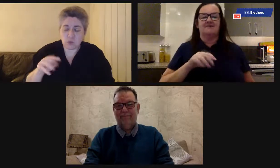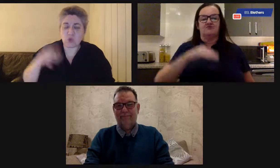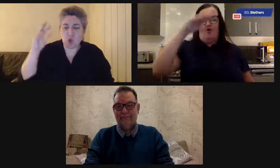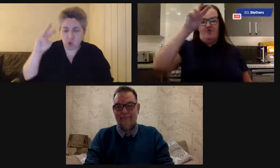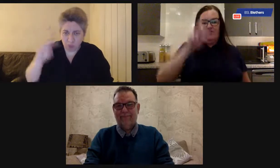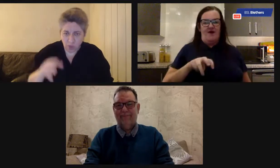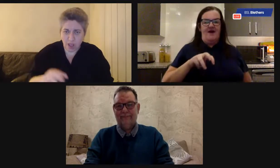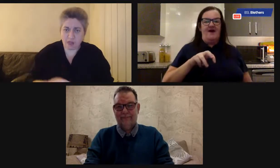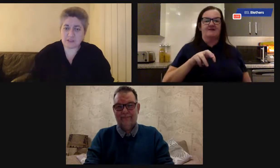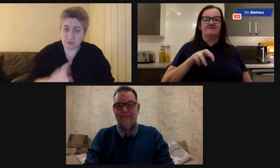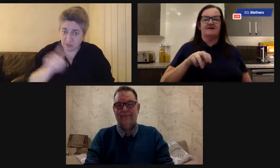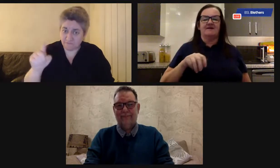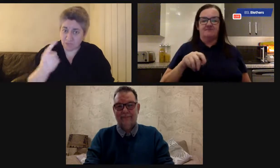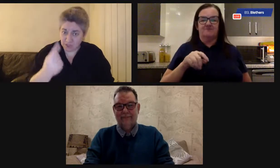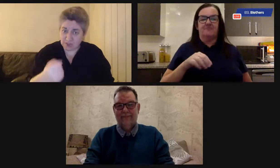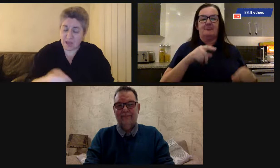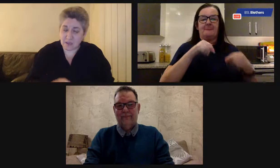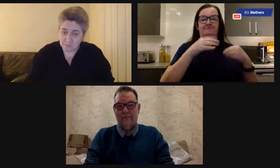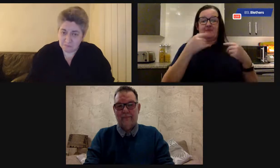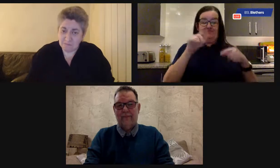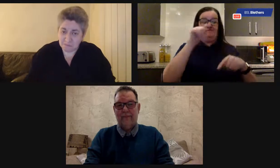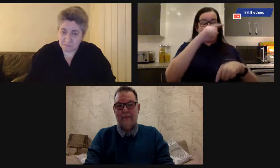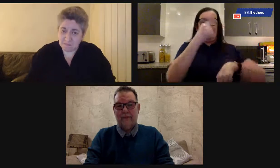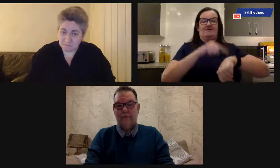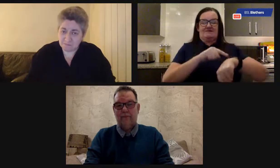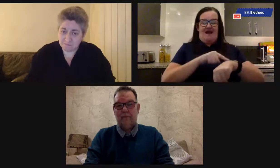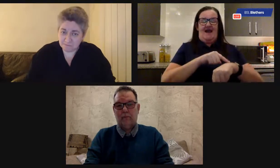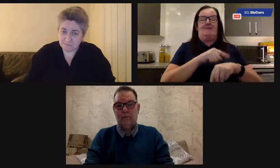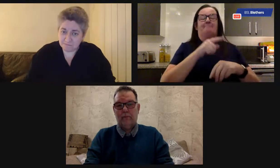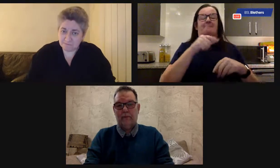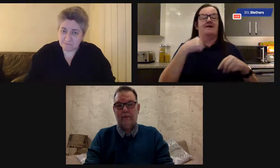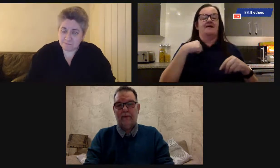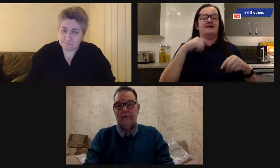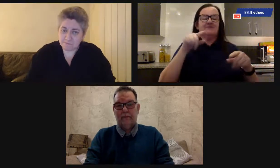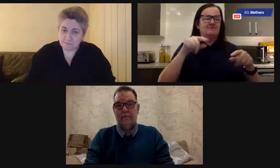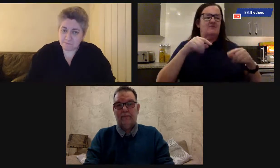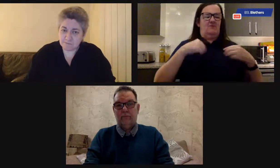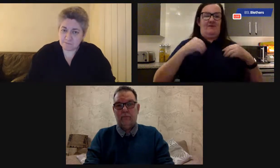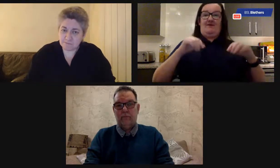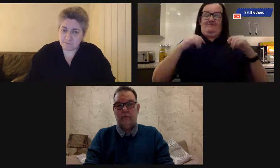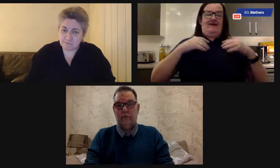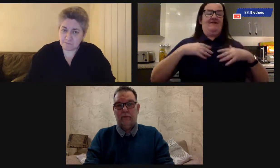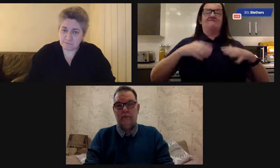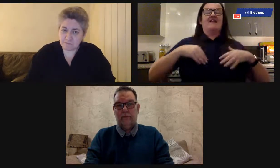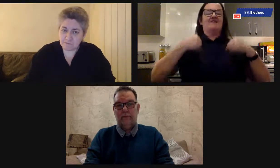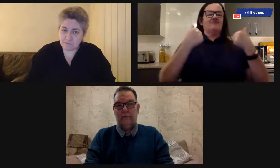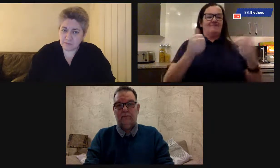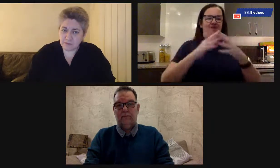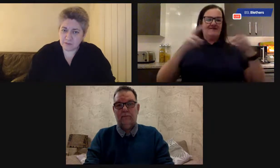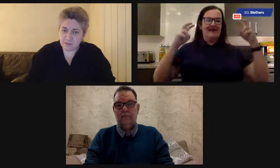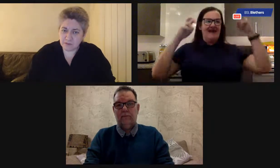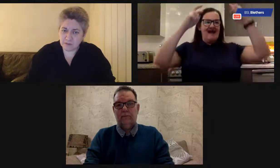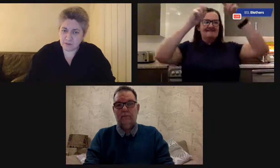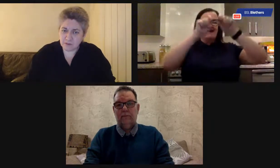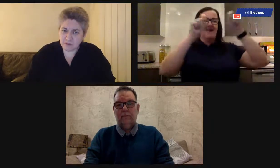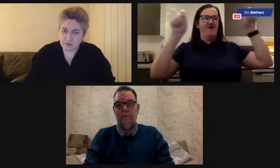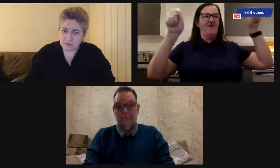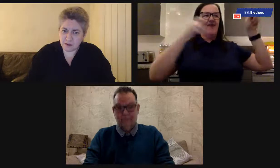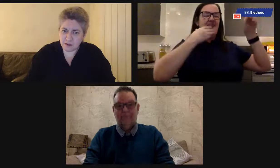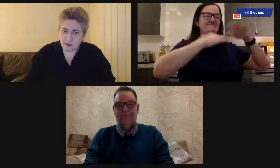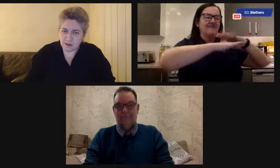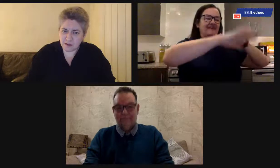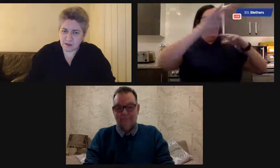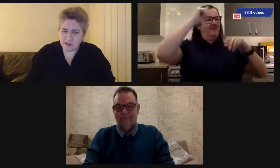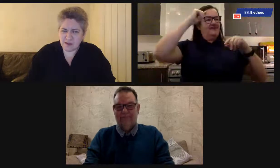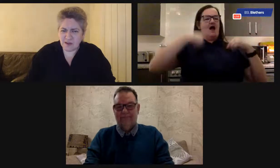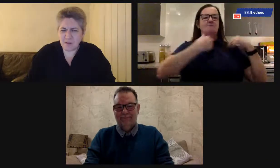in Wales. Ah, North Wales. Okay. So that was the first time I'd ever been. And it was